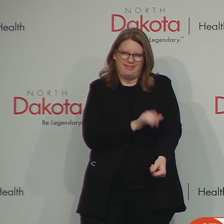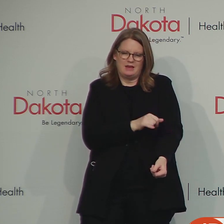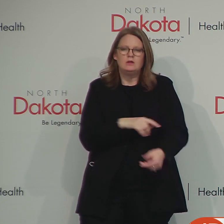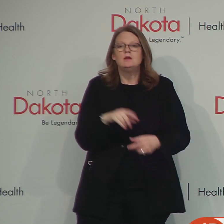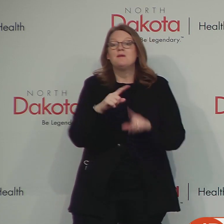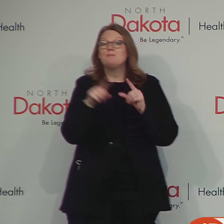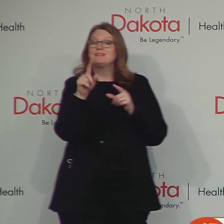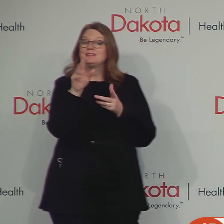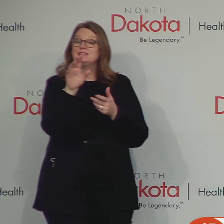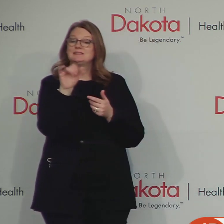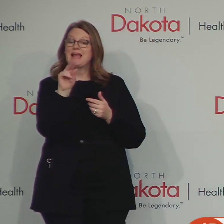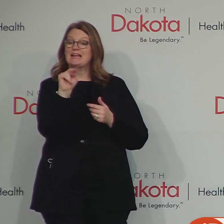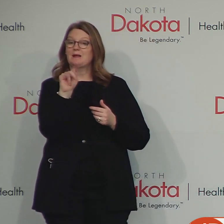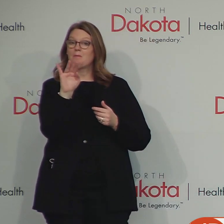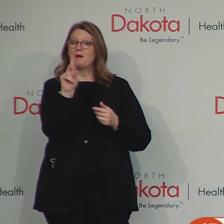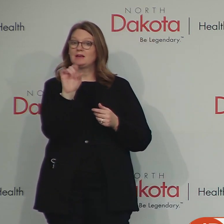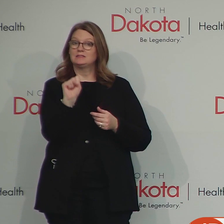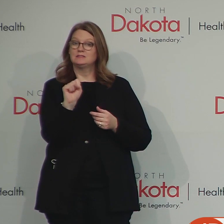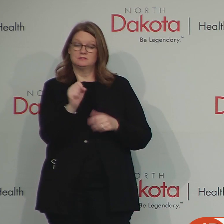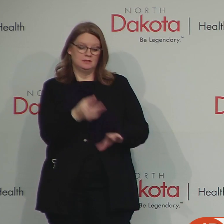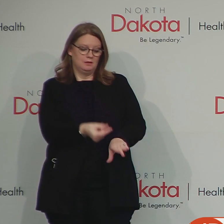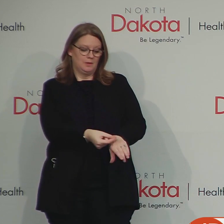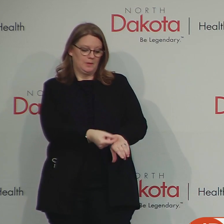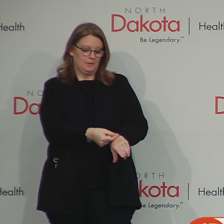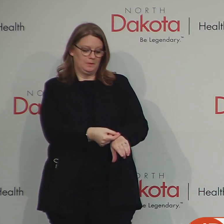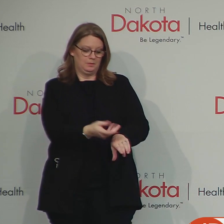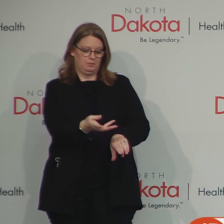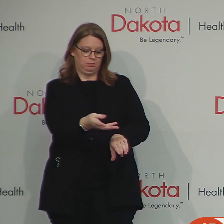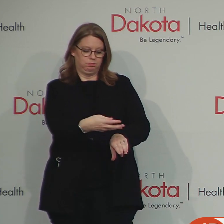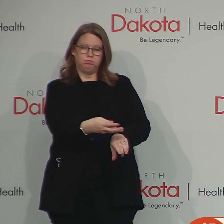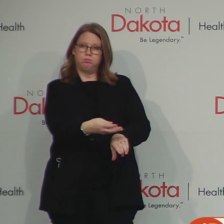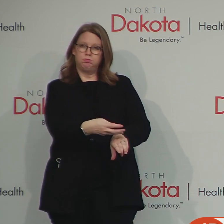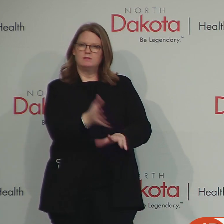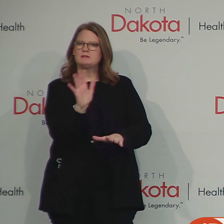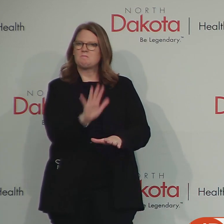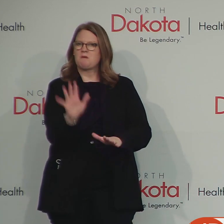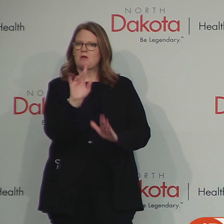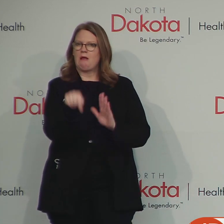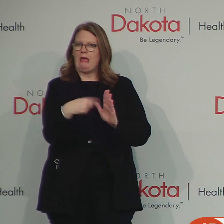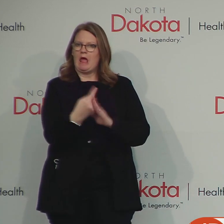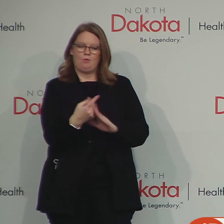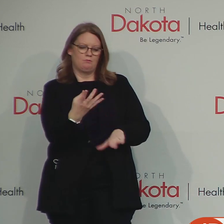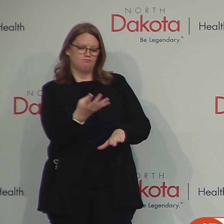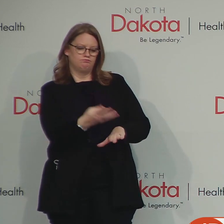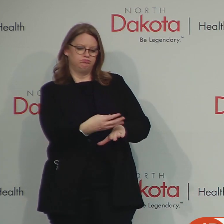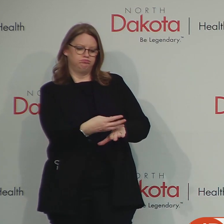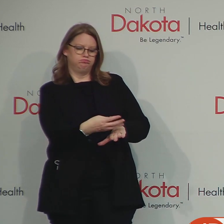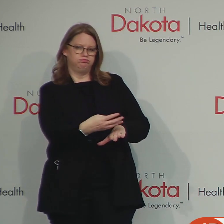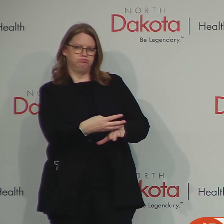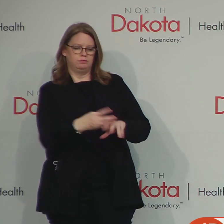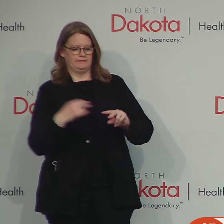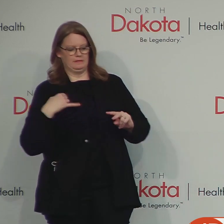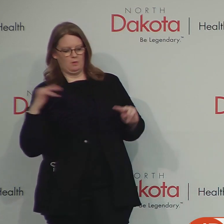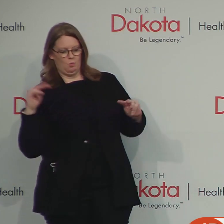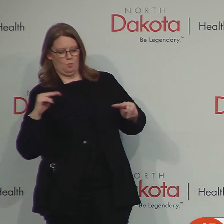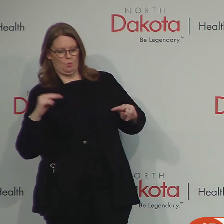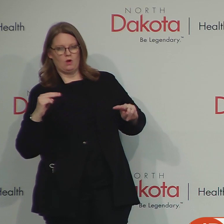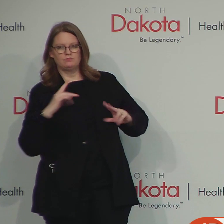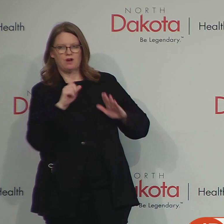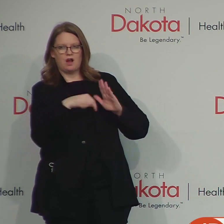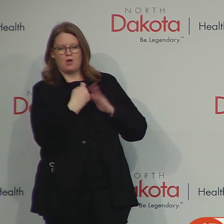administered intravenously, it's a single IV infusion done over the course of an hour with an hour of monitoring for side effects